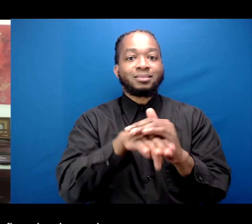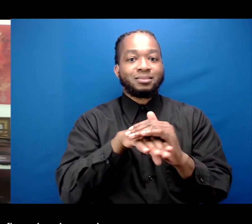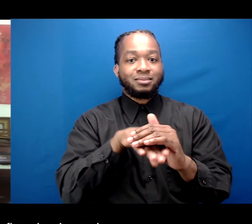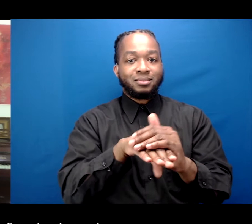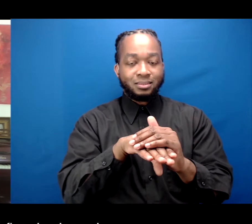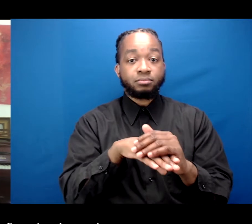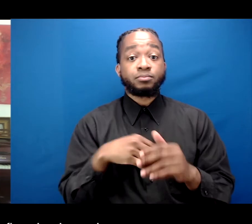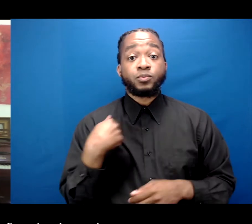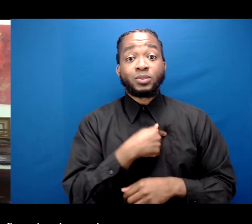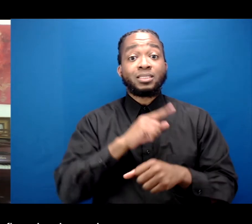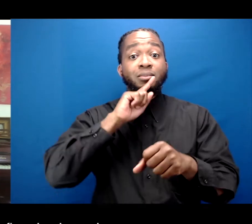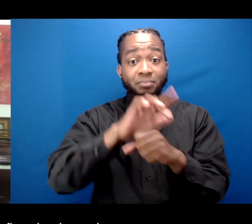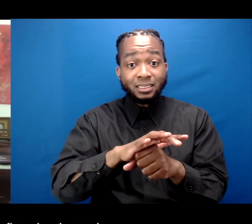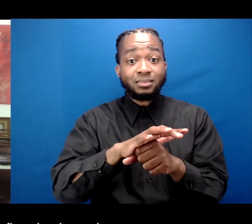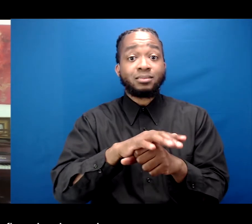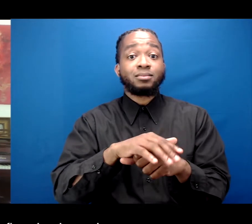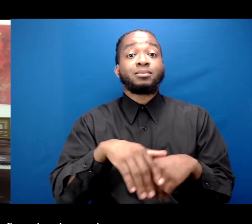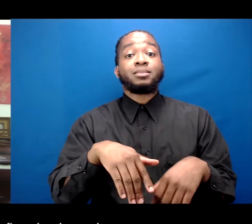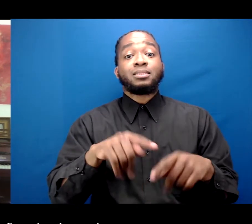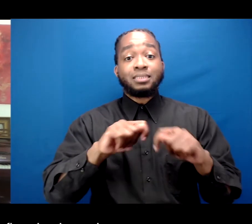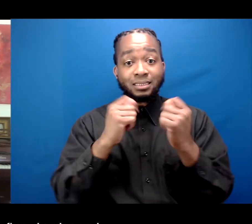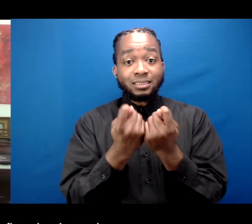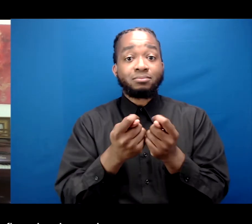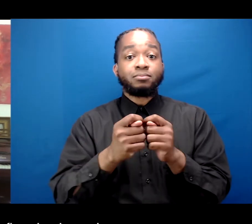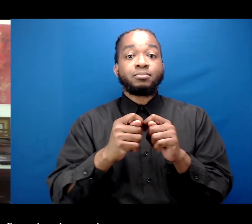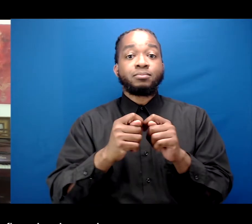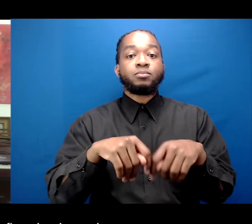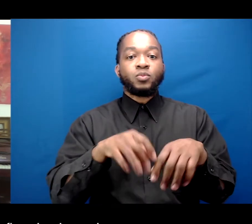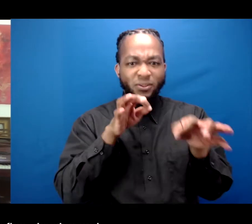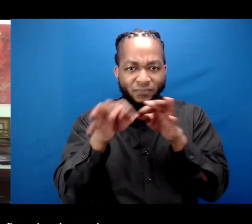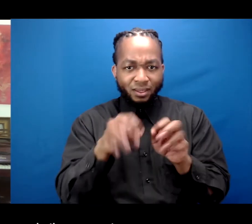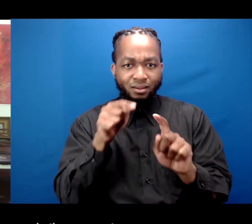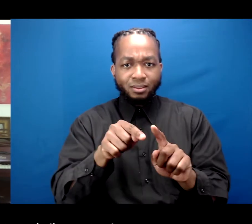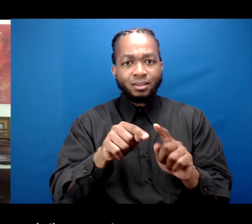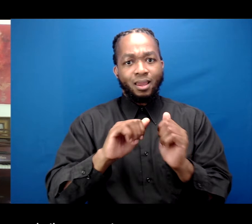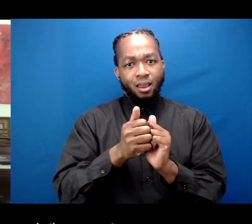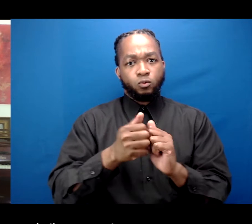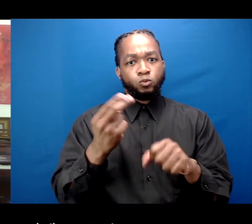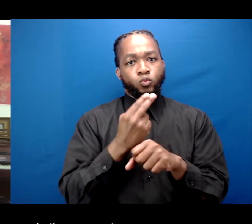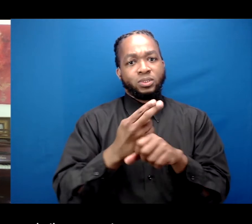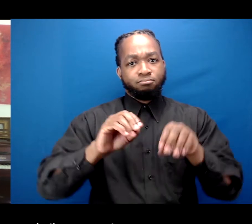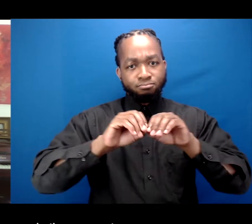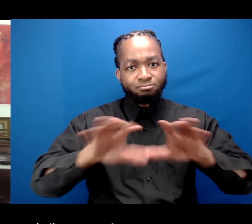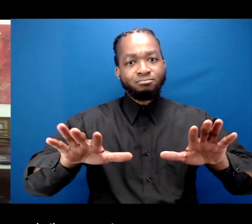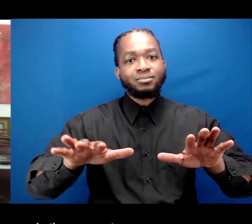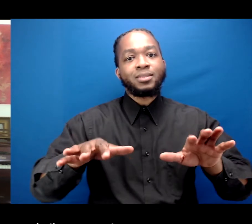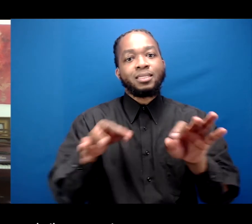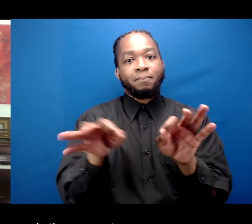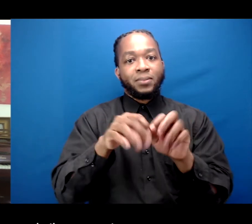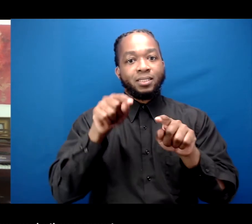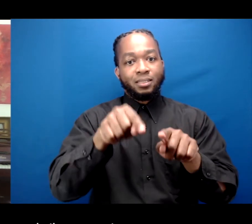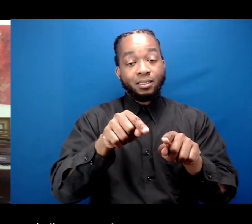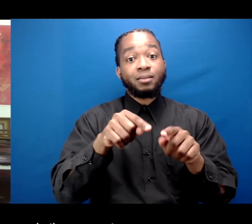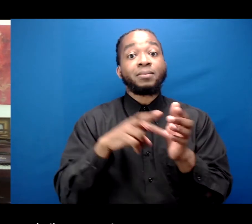to define, develop, and distribute user accessibility requirements, best practices, technologies,